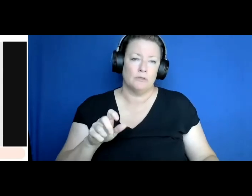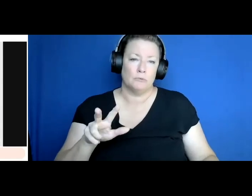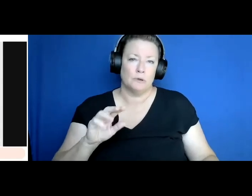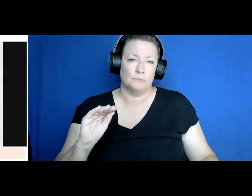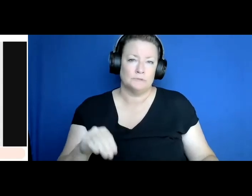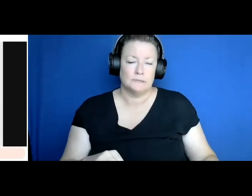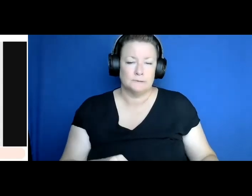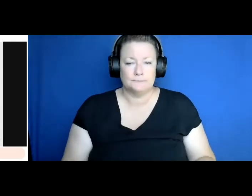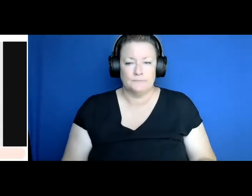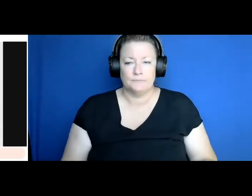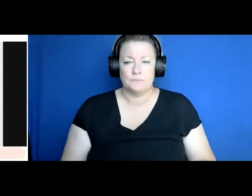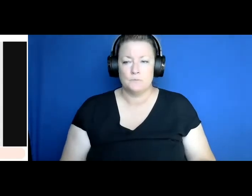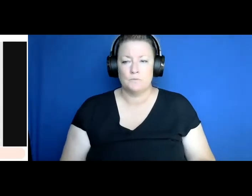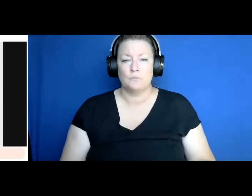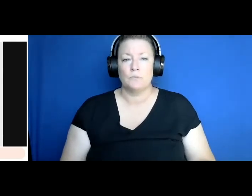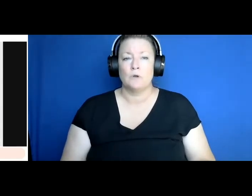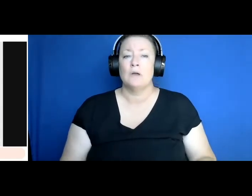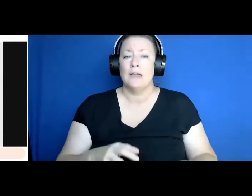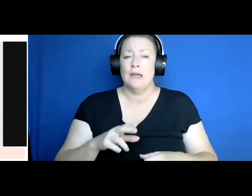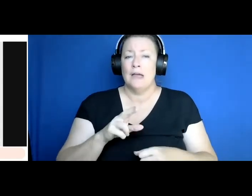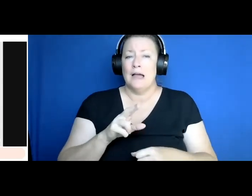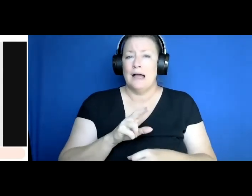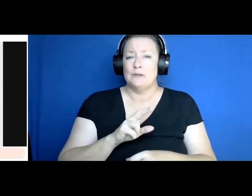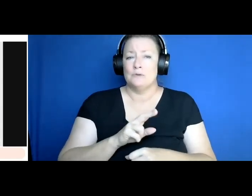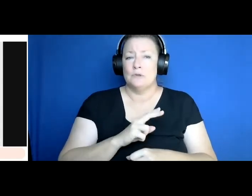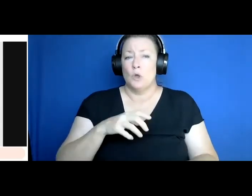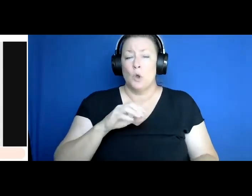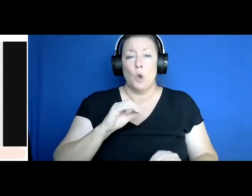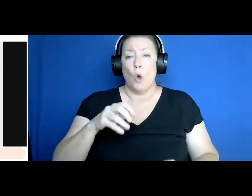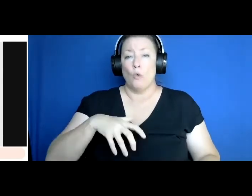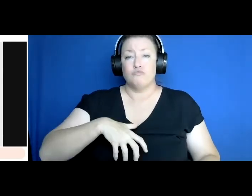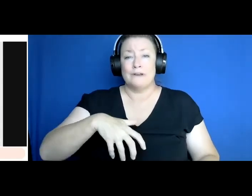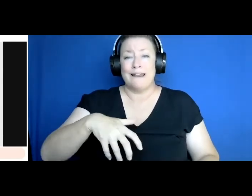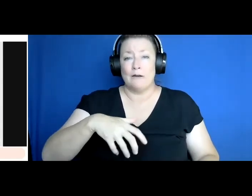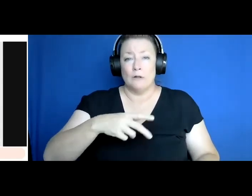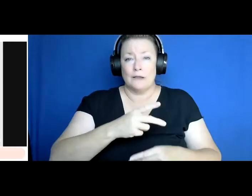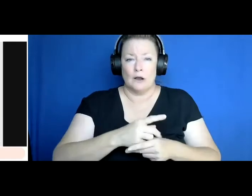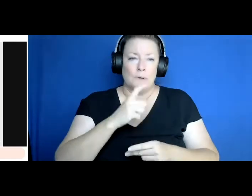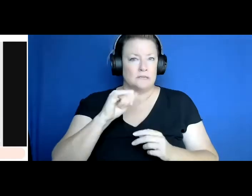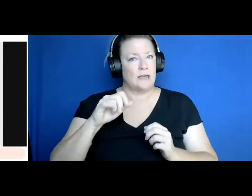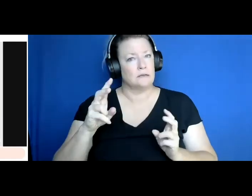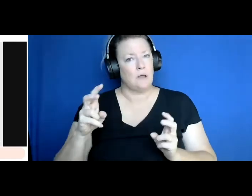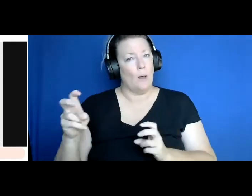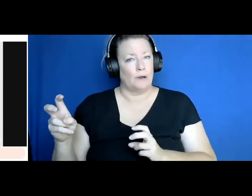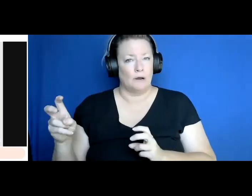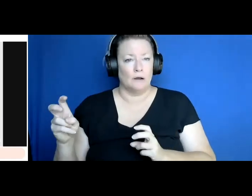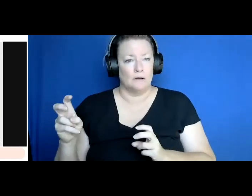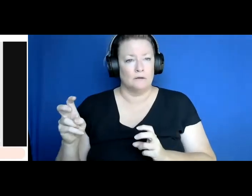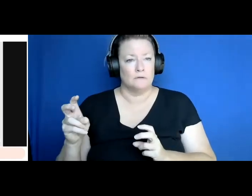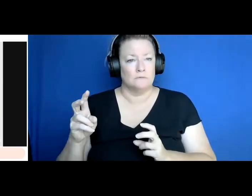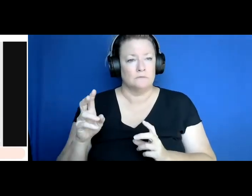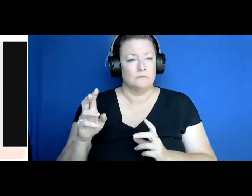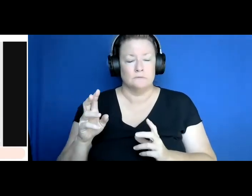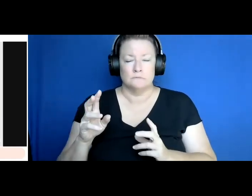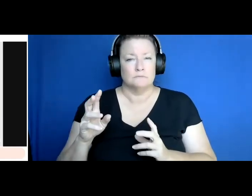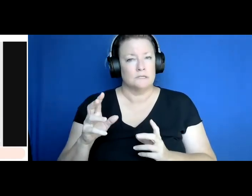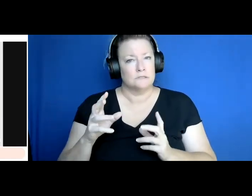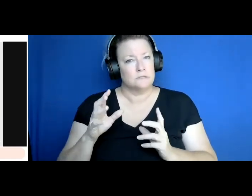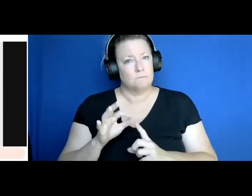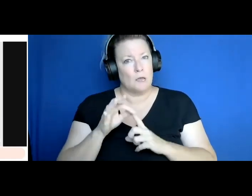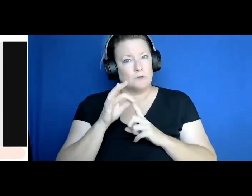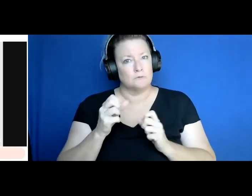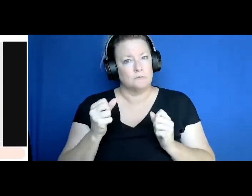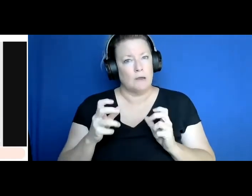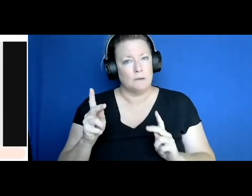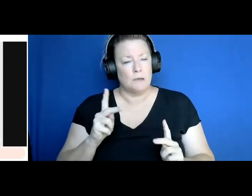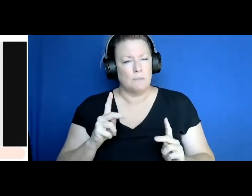And I use no prenatal care because I know that that's a topic special to many people, and I thought that that might be one of the risk